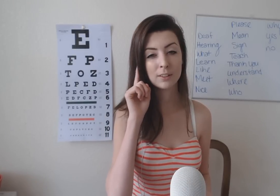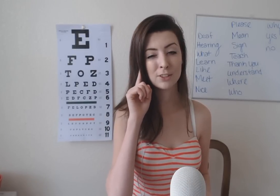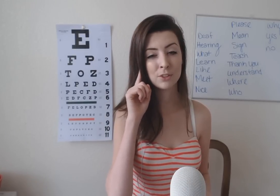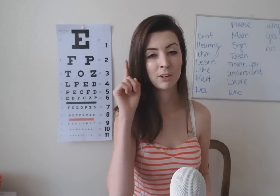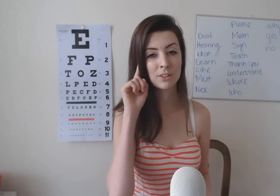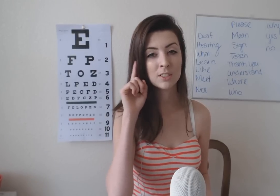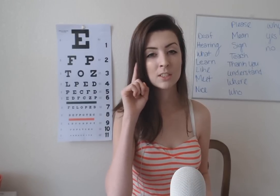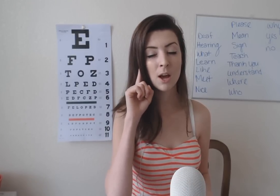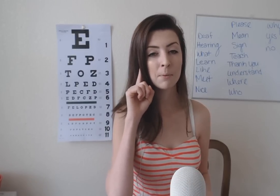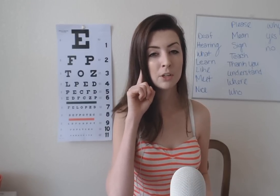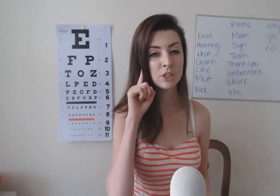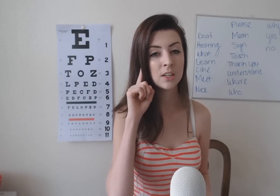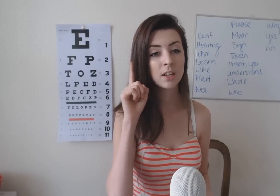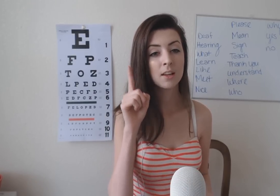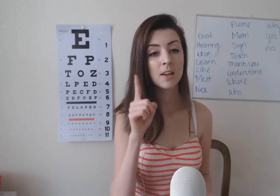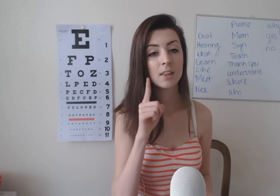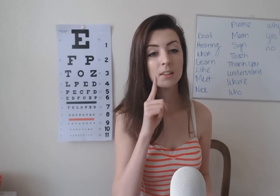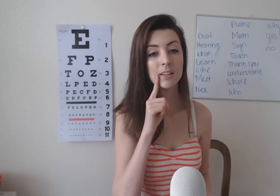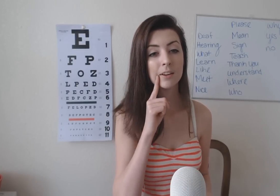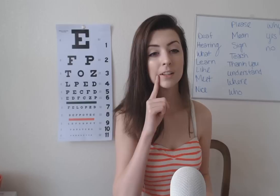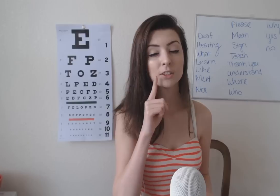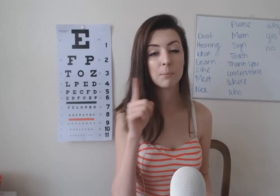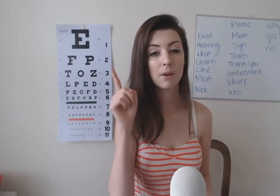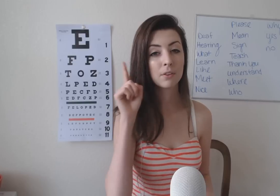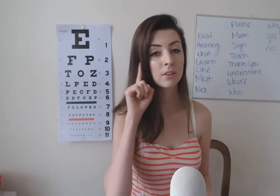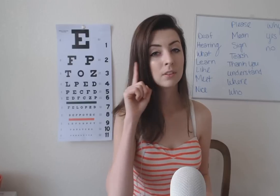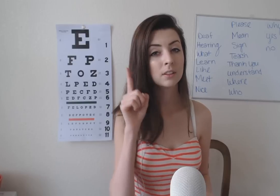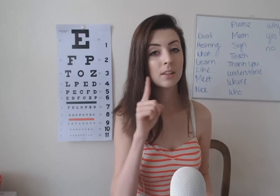touch your ear, just the top of your cheek, and then down next to your mouth. Deaf.